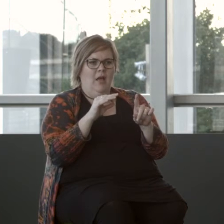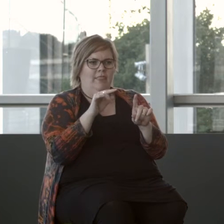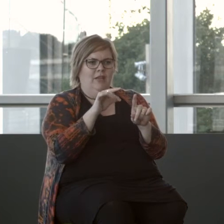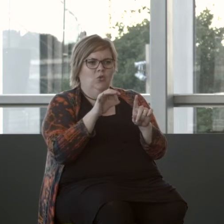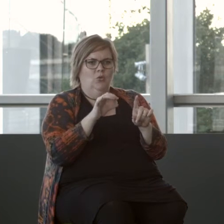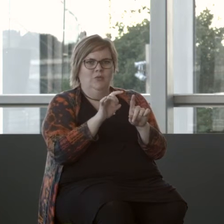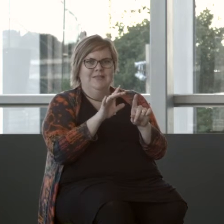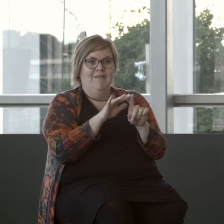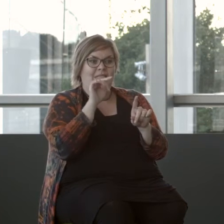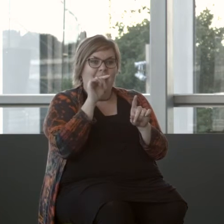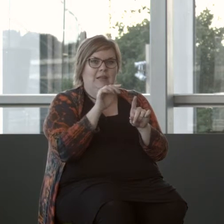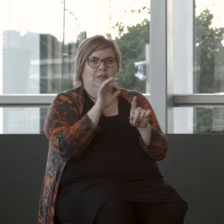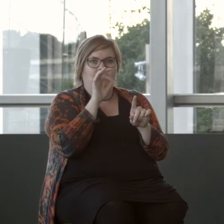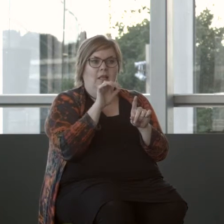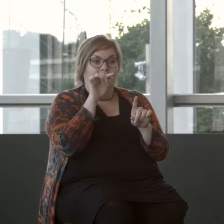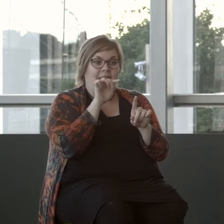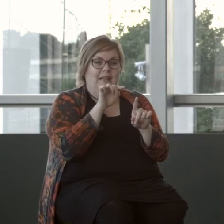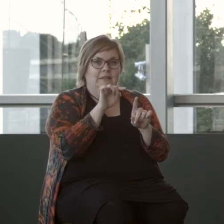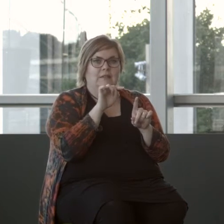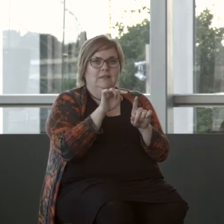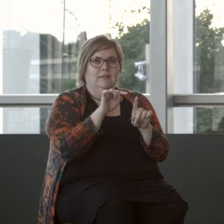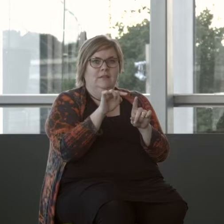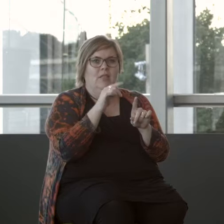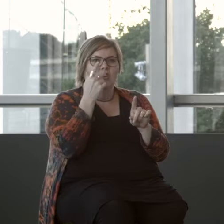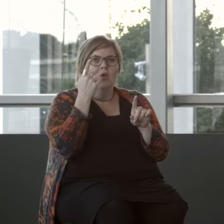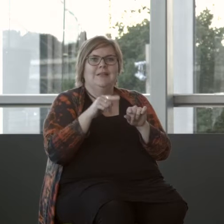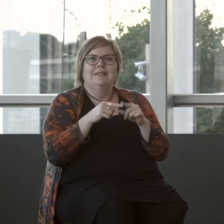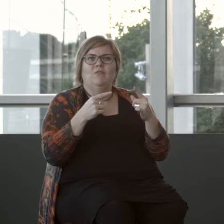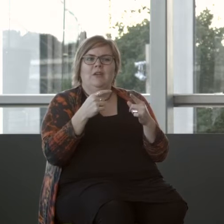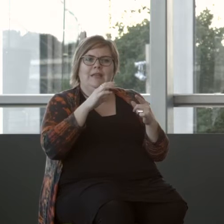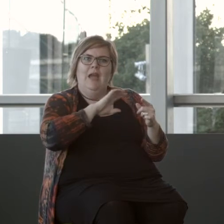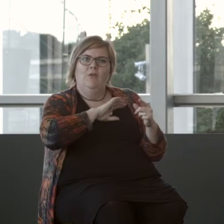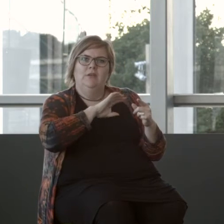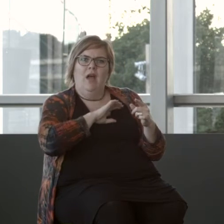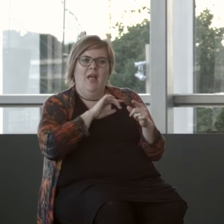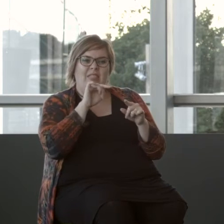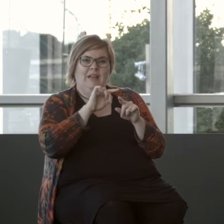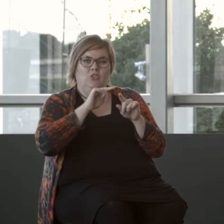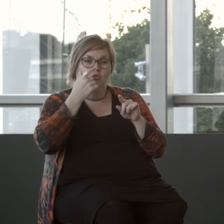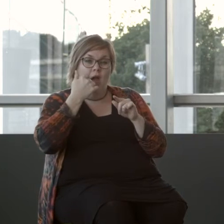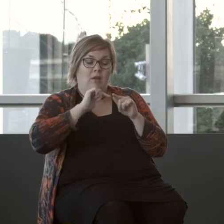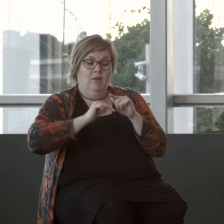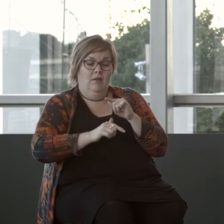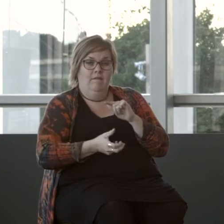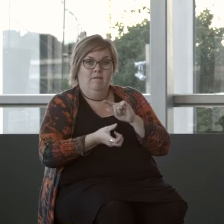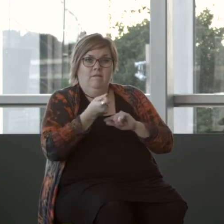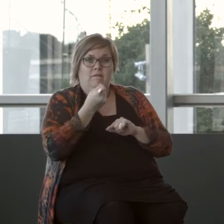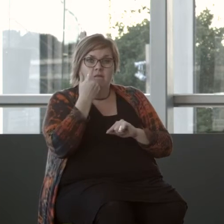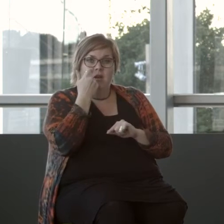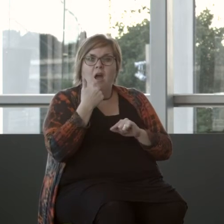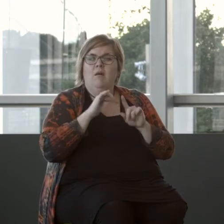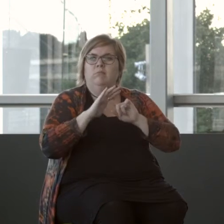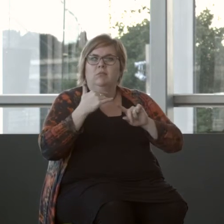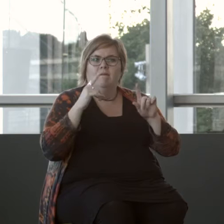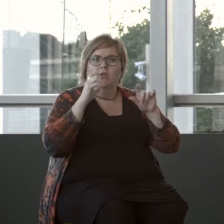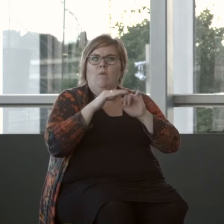anymore, and that's the shot. That's the shot that depicts that other character that you're trying to get at. And I find the same. I've taken photographs of myself a